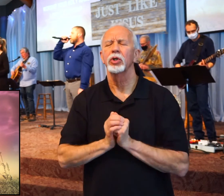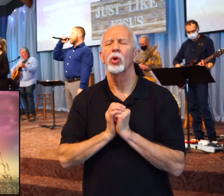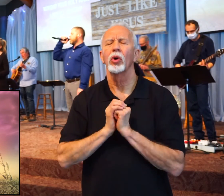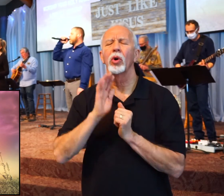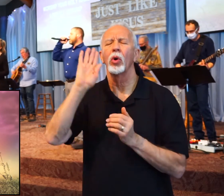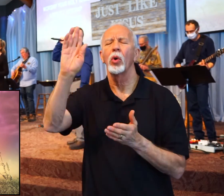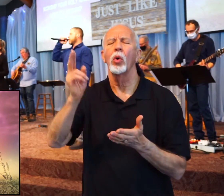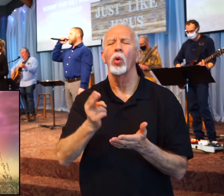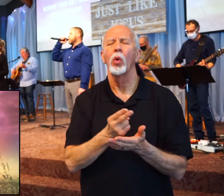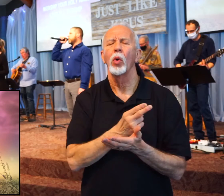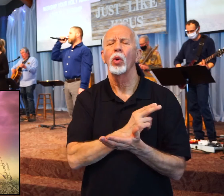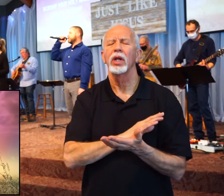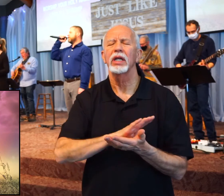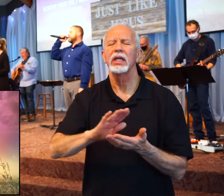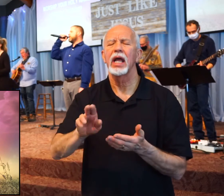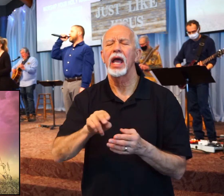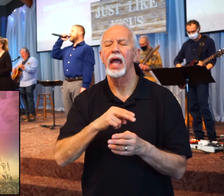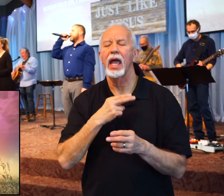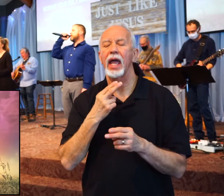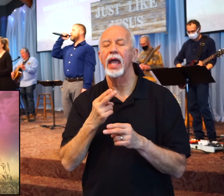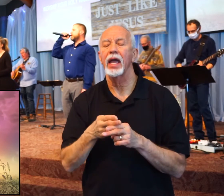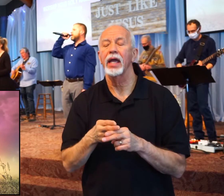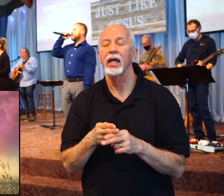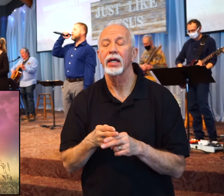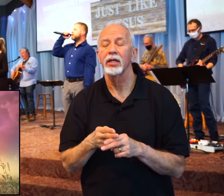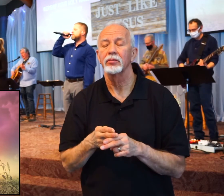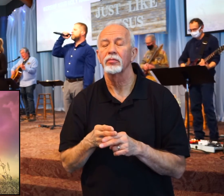your holy